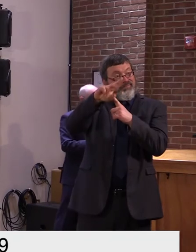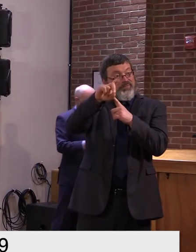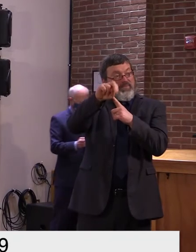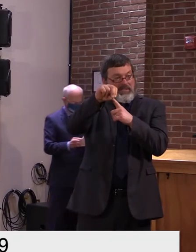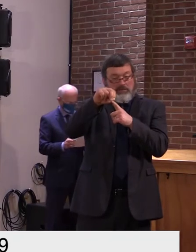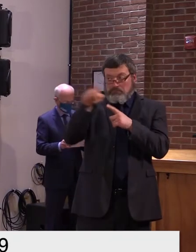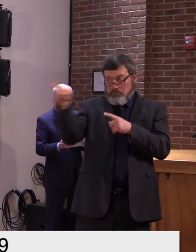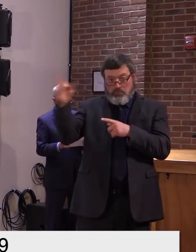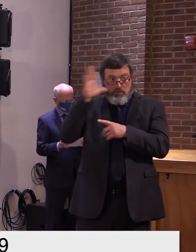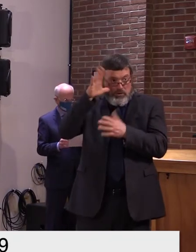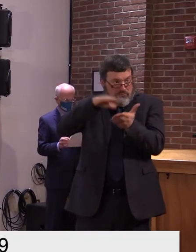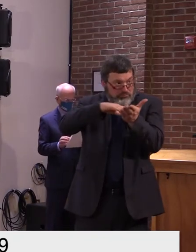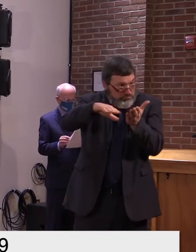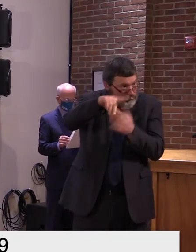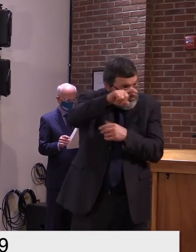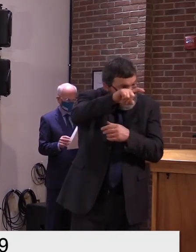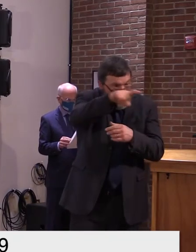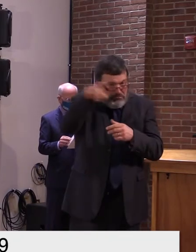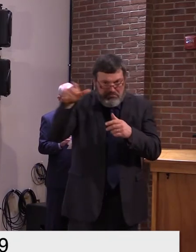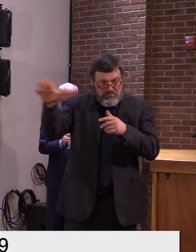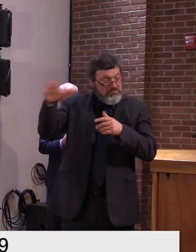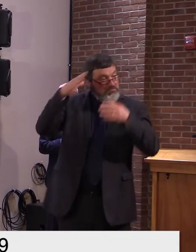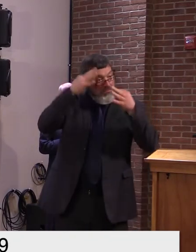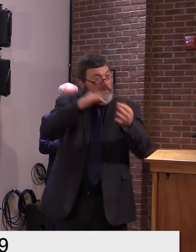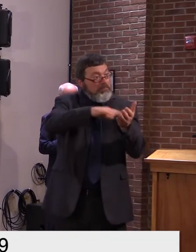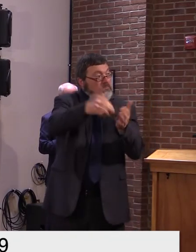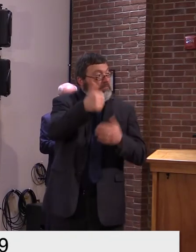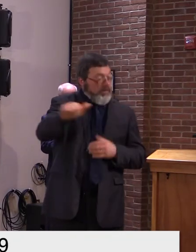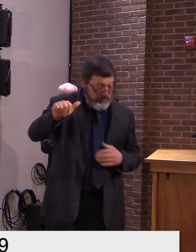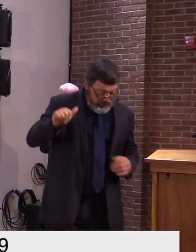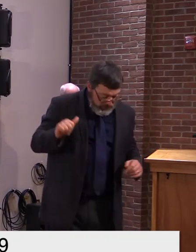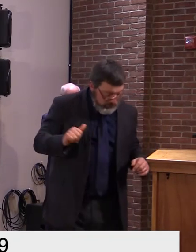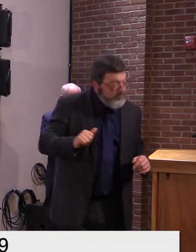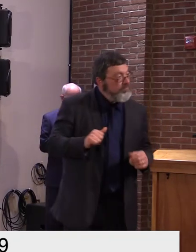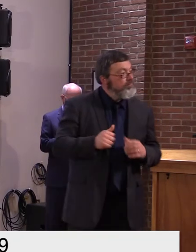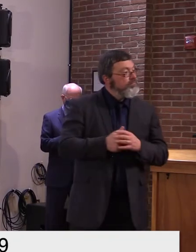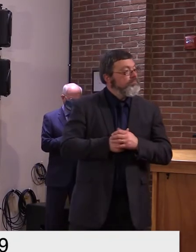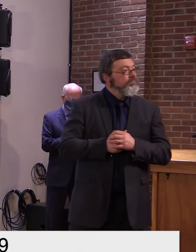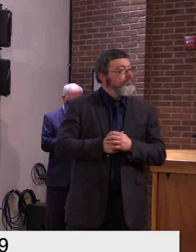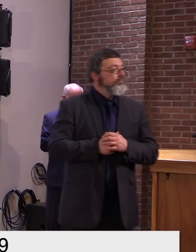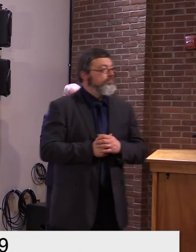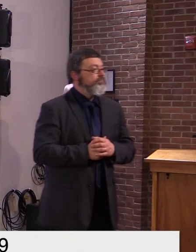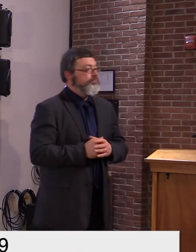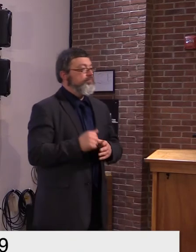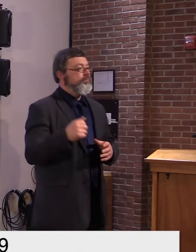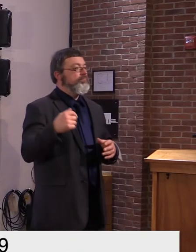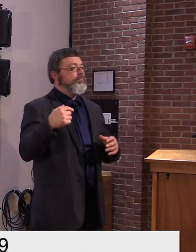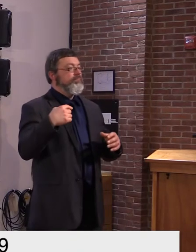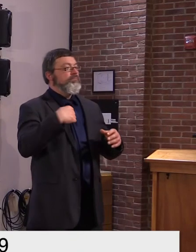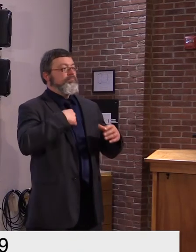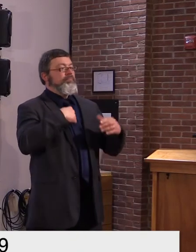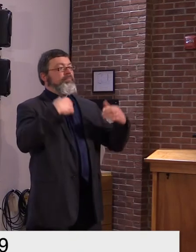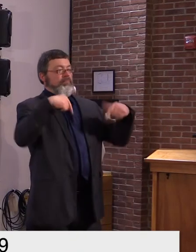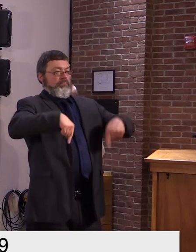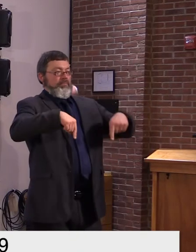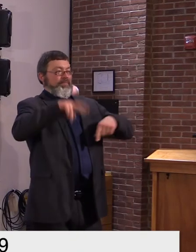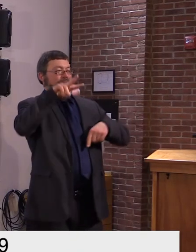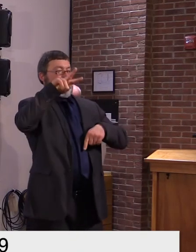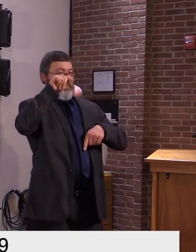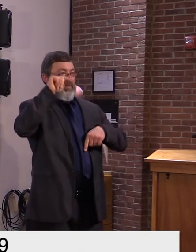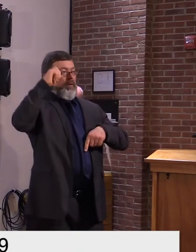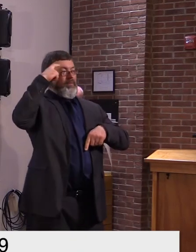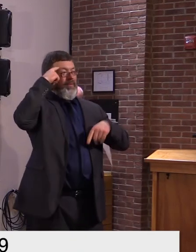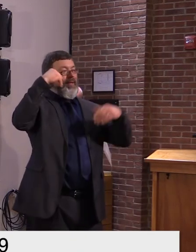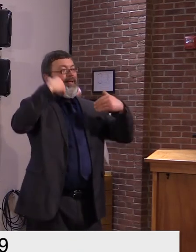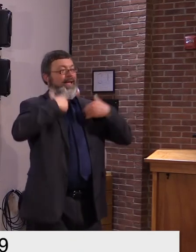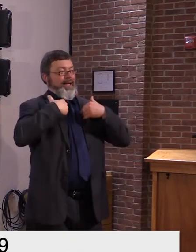and it's very lengthy in some respects, involves the parole board and other entities. At this point in time, over the last